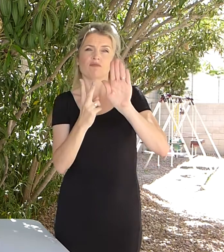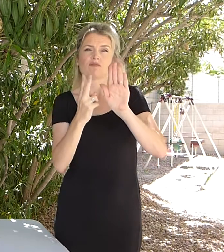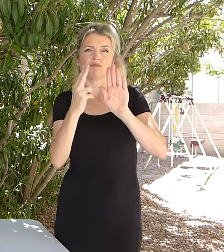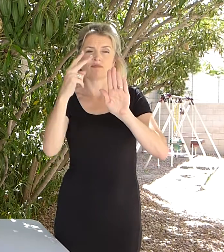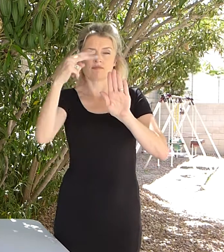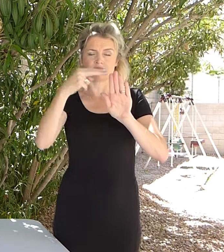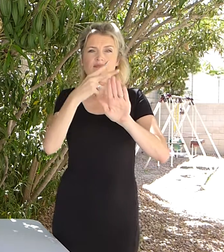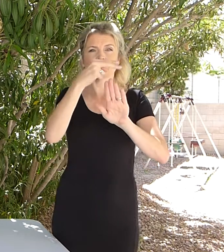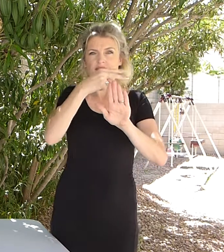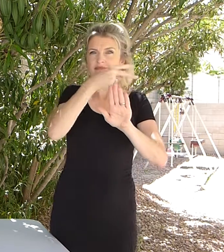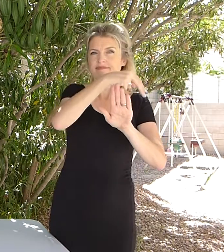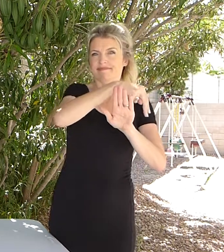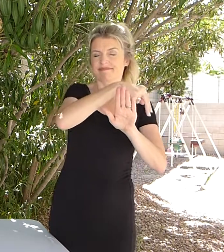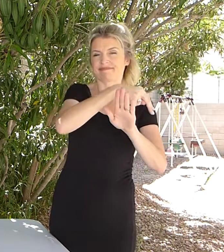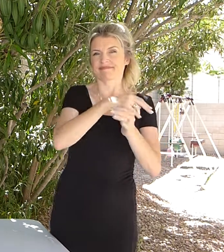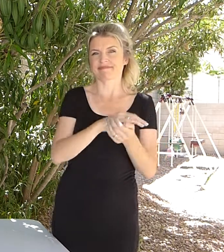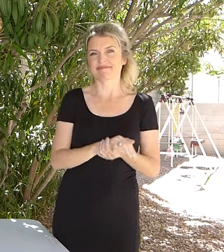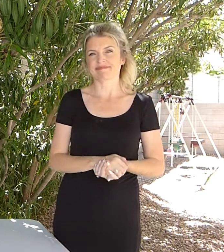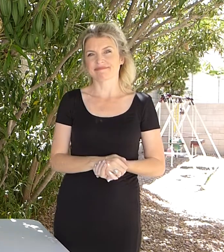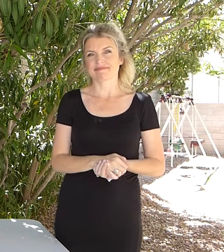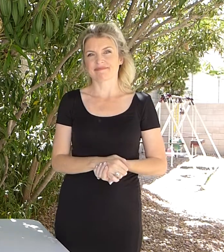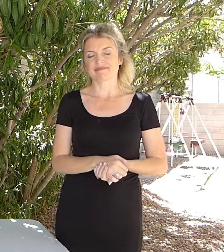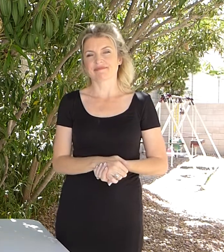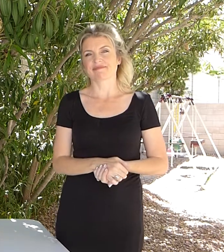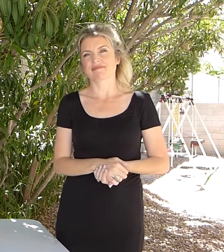right along the black line there.